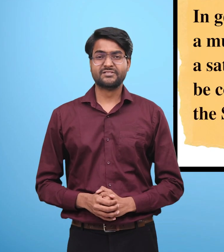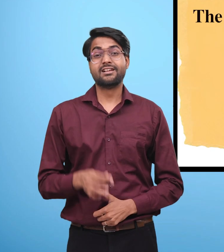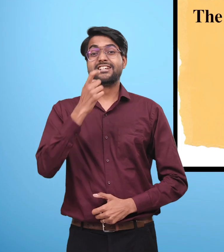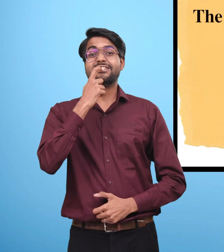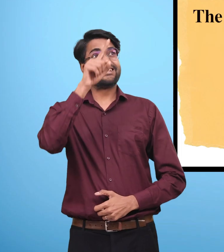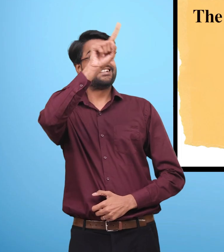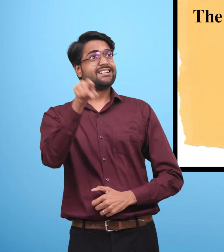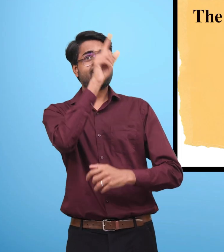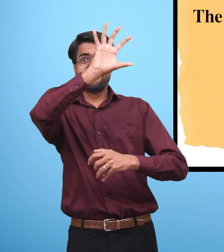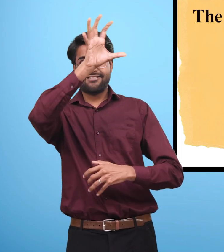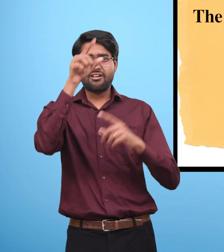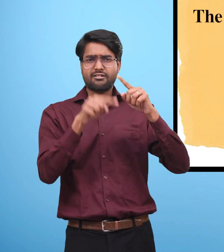The Moon is about